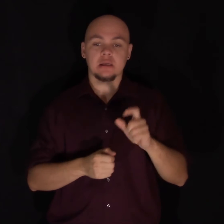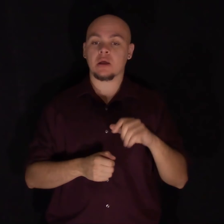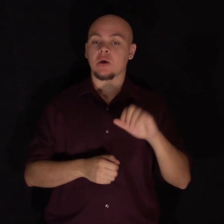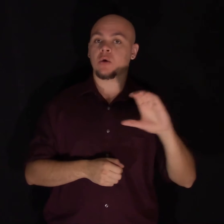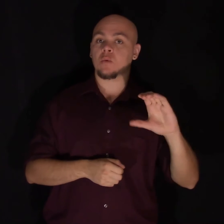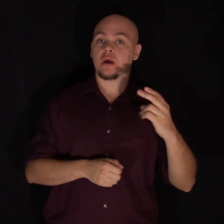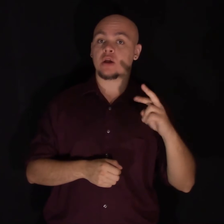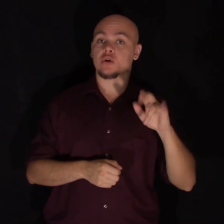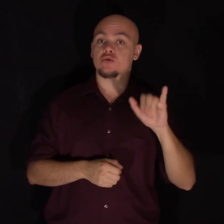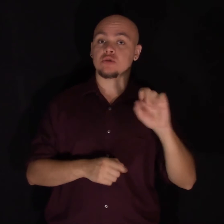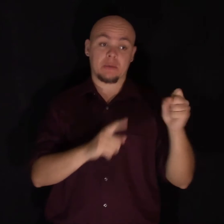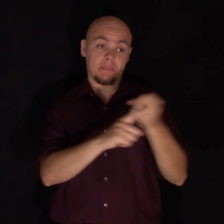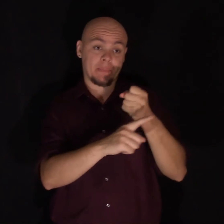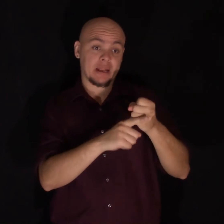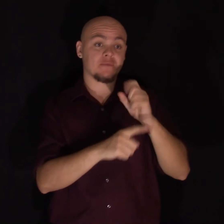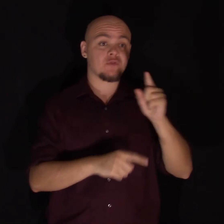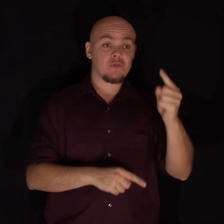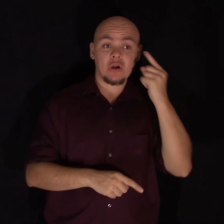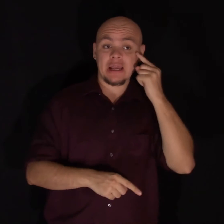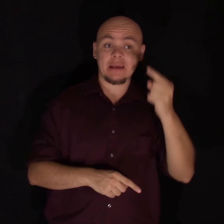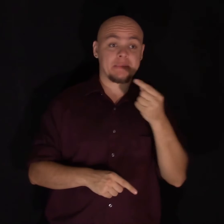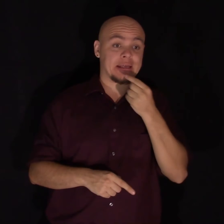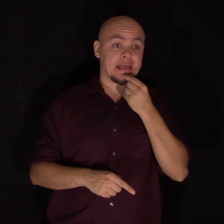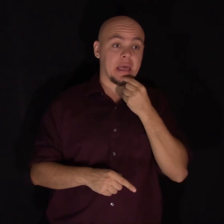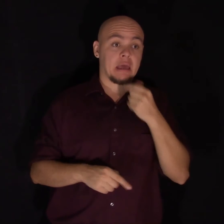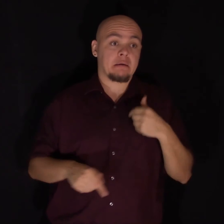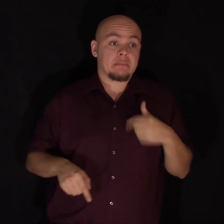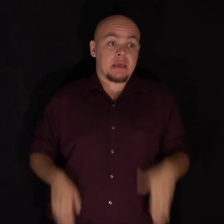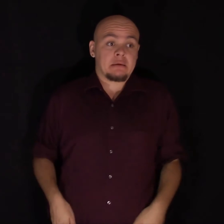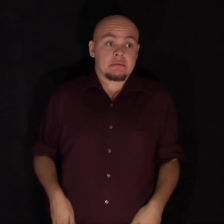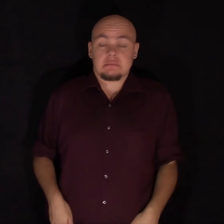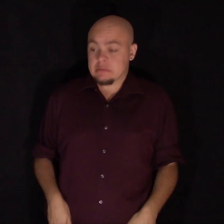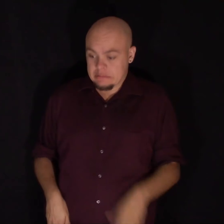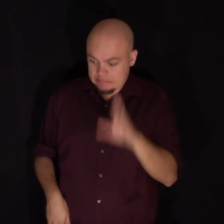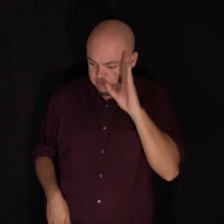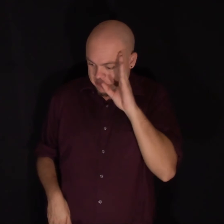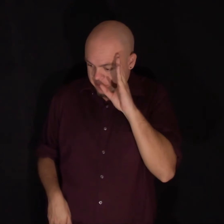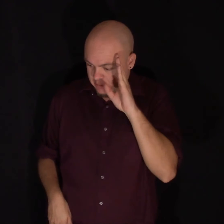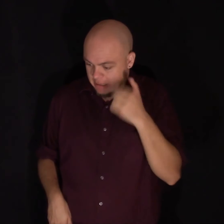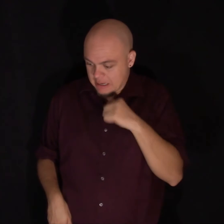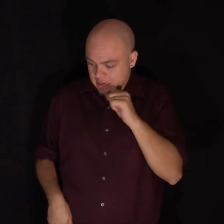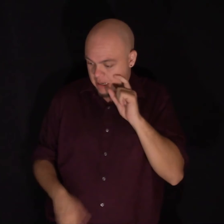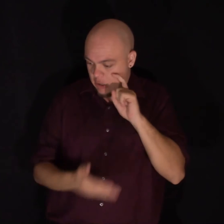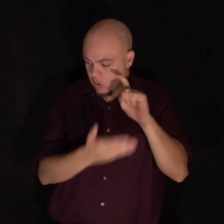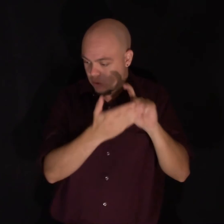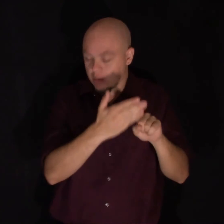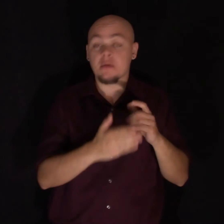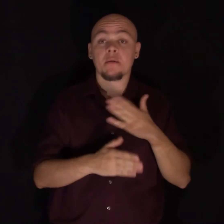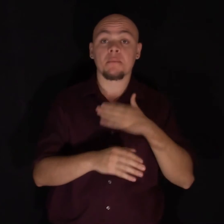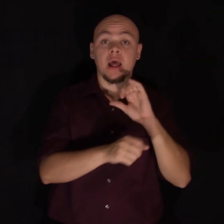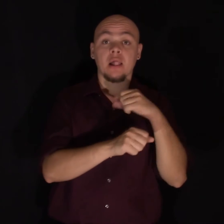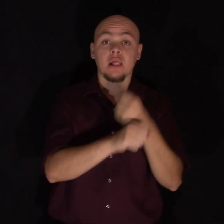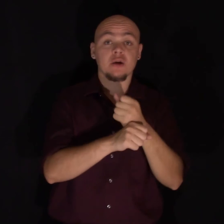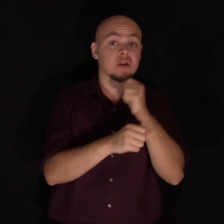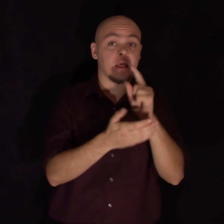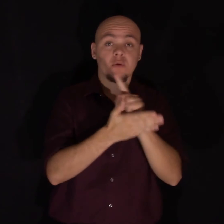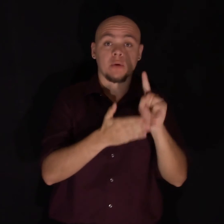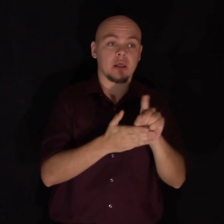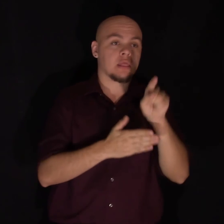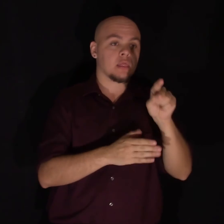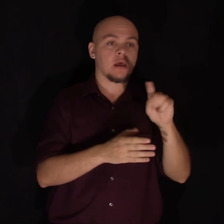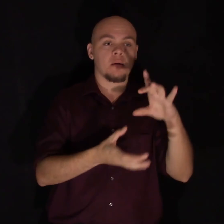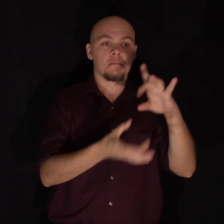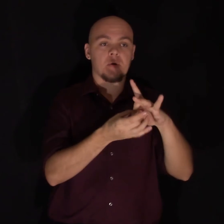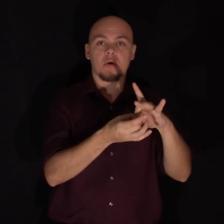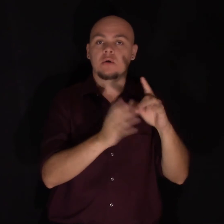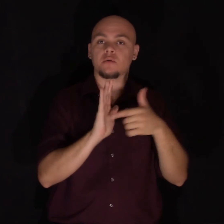up for being gay, I put my hands in my pocket and walked with my head down as if I didn't even notice. Couldn't use my locker for weeks because the bolt on the lock